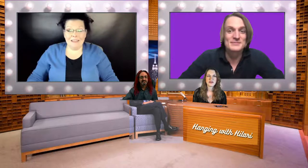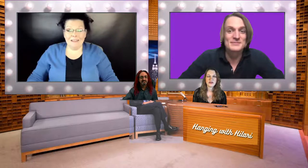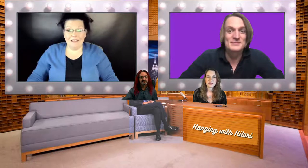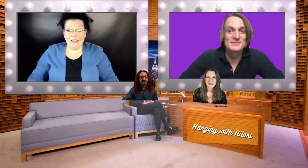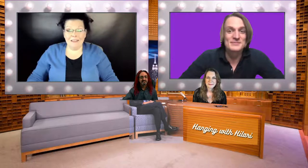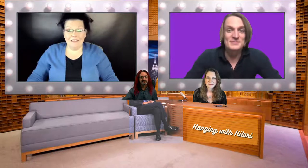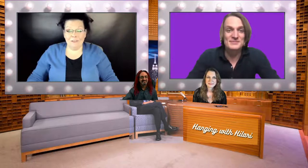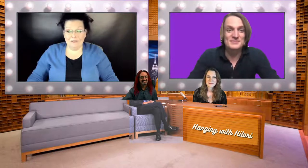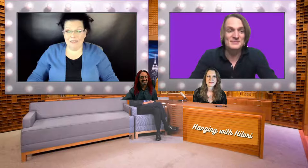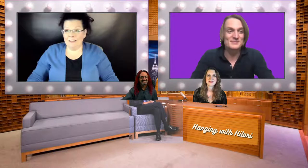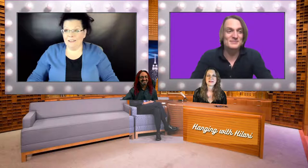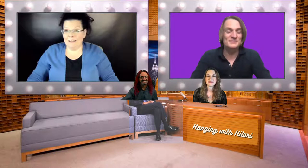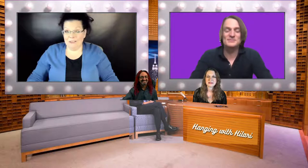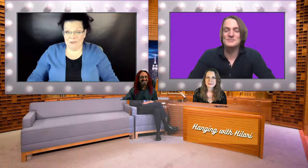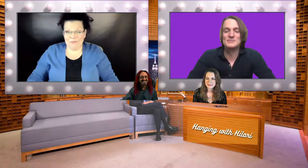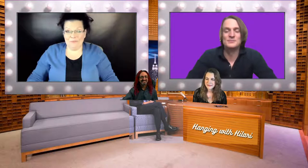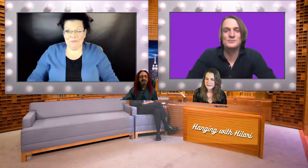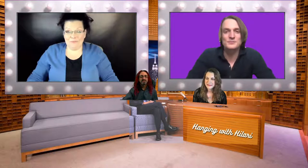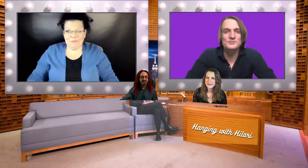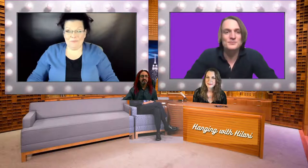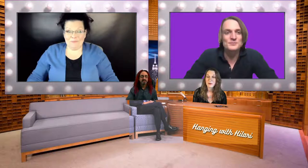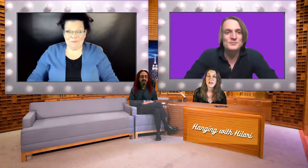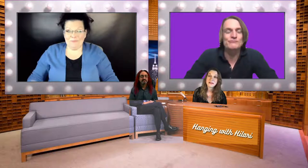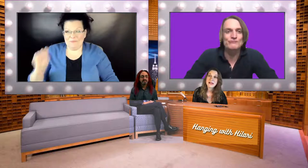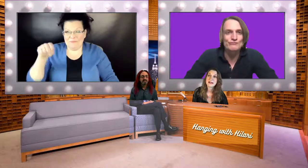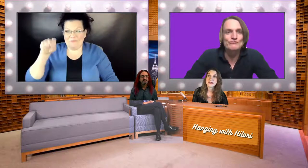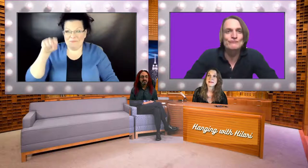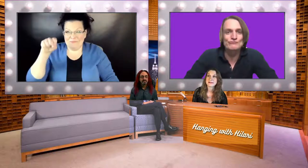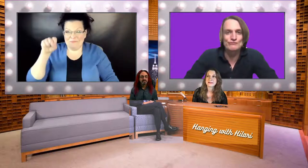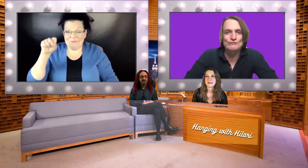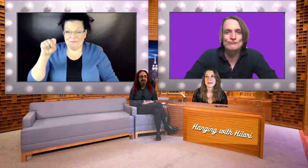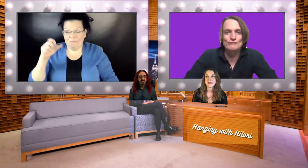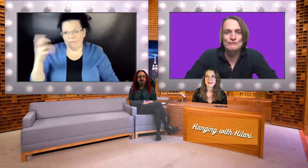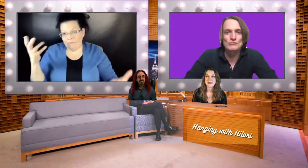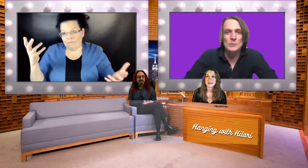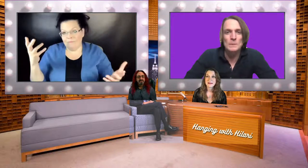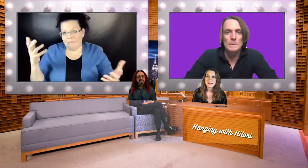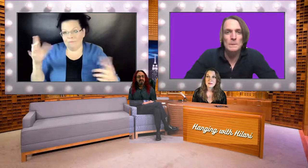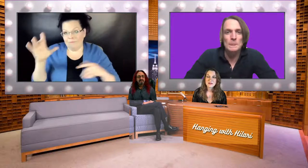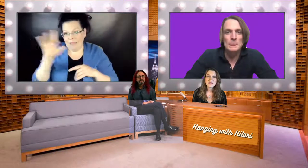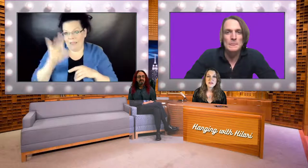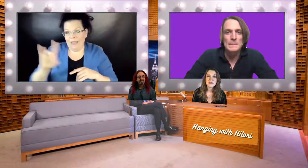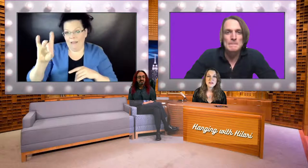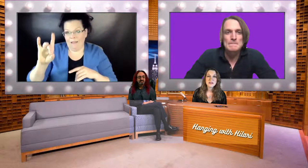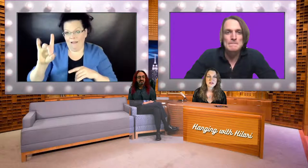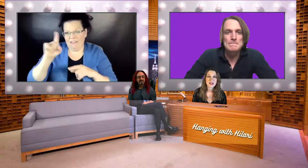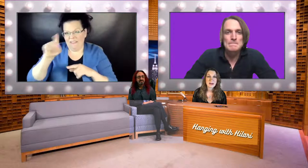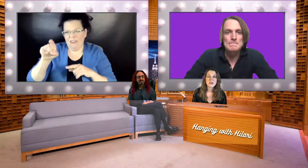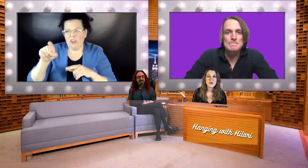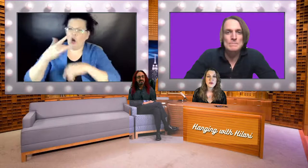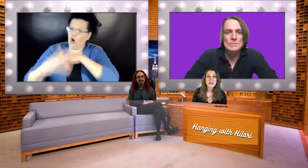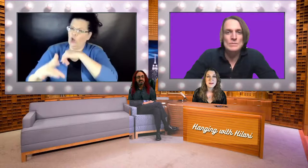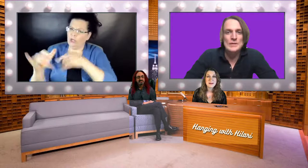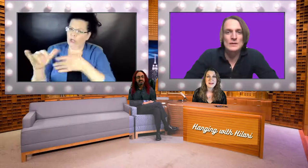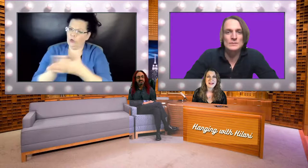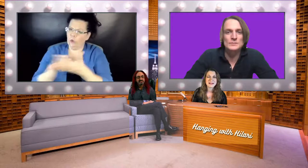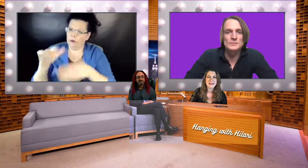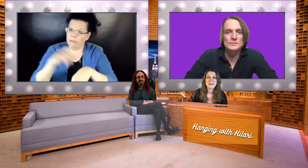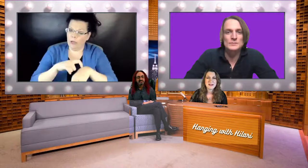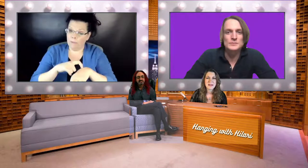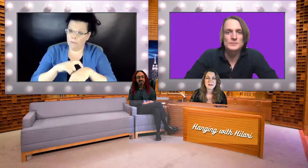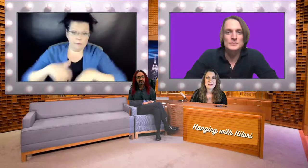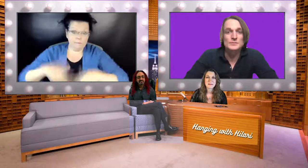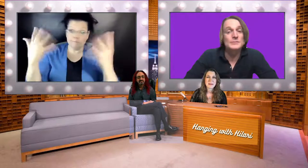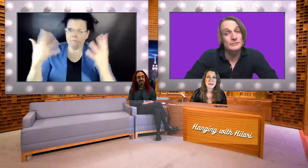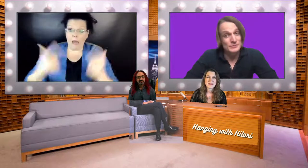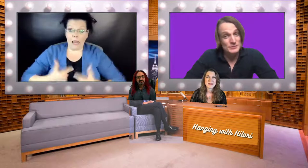It's still early. 8 o'clock here. Yeah. Well, yeah, it's 8 o'clock. Which is early New York time. Is New York coming back to